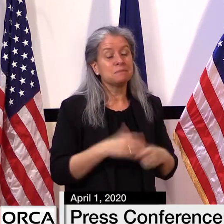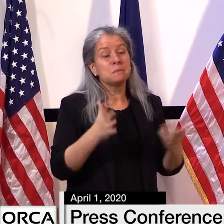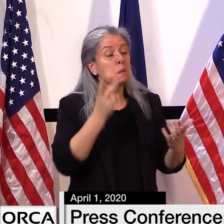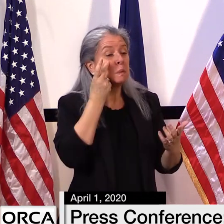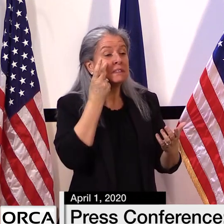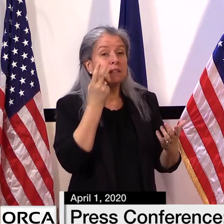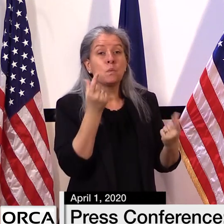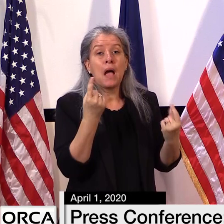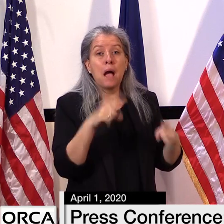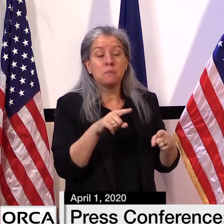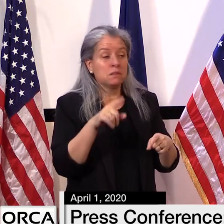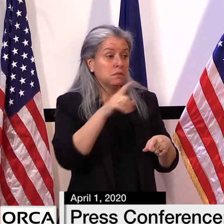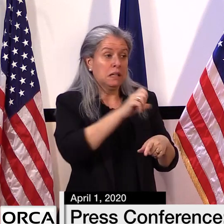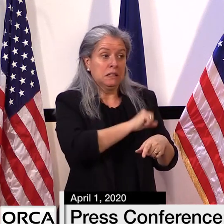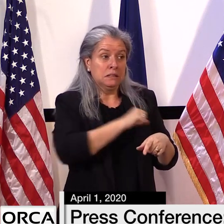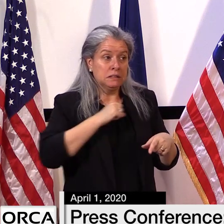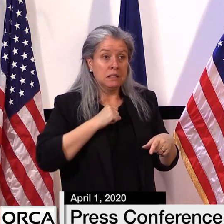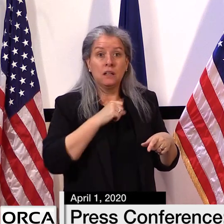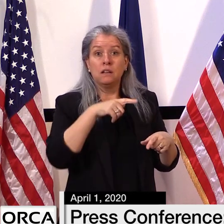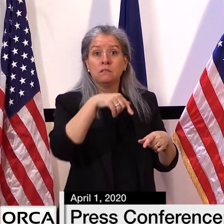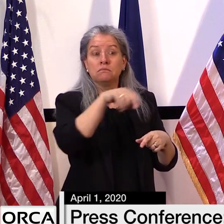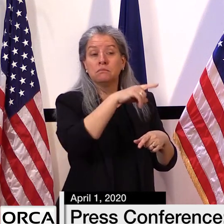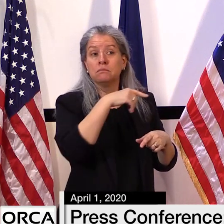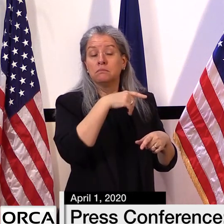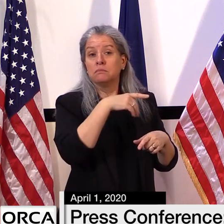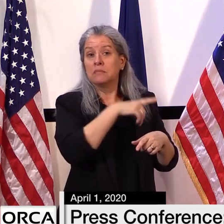what they come up with, and then we'll go from there.